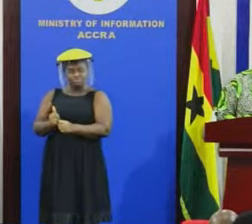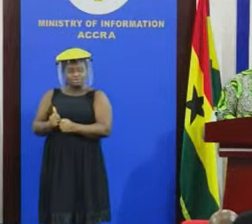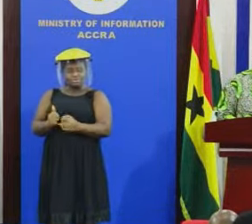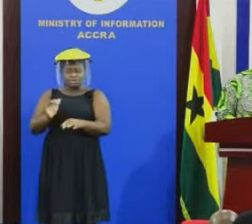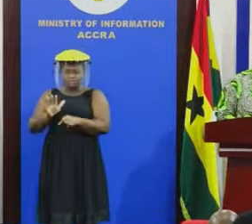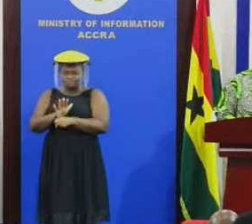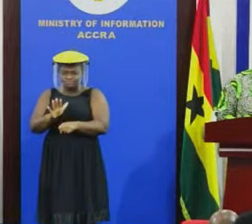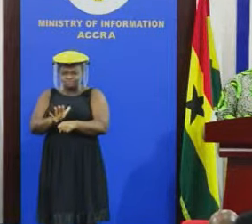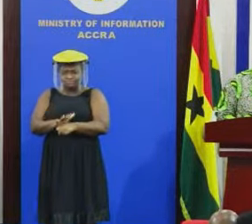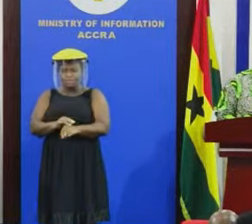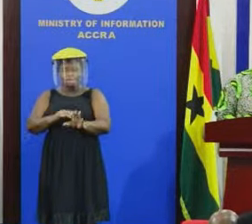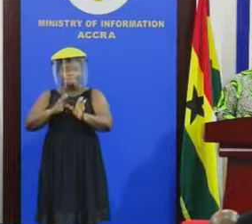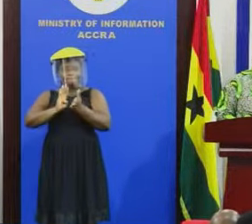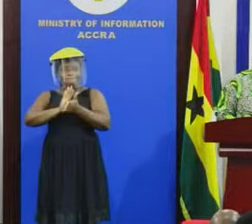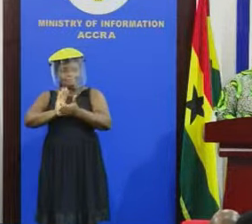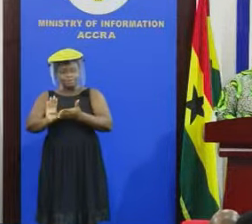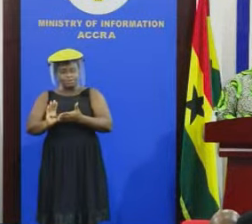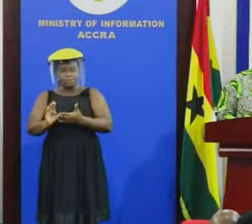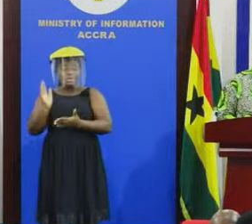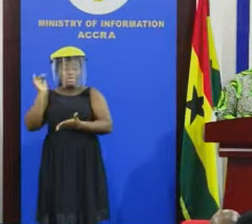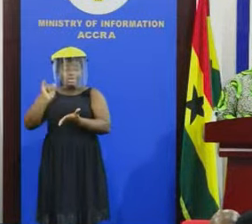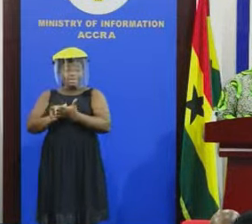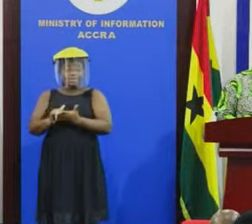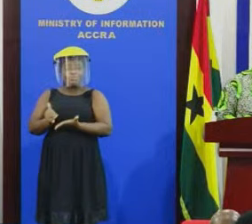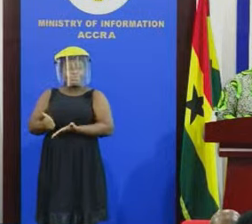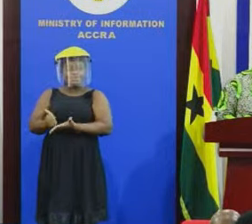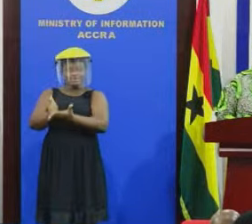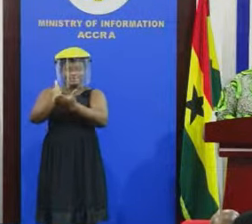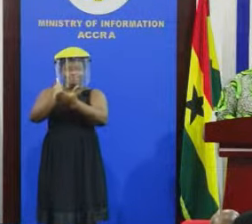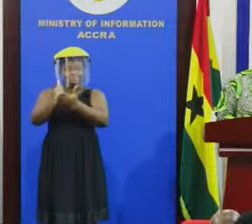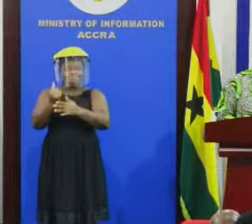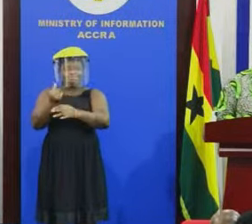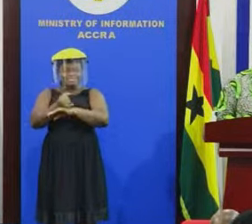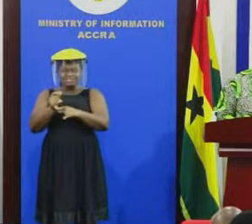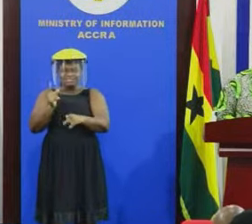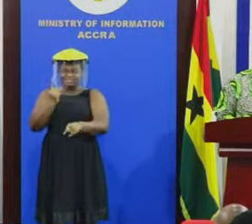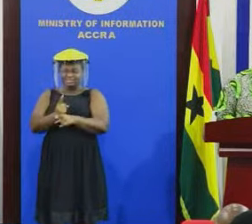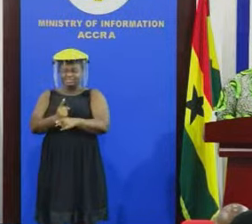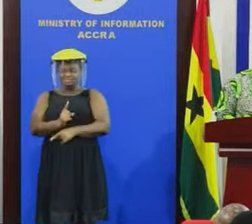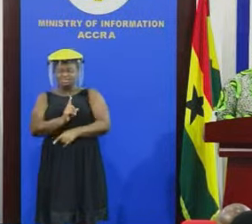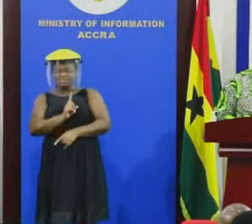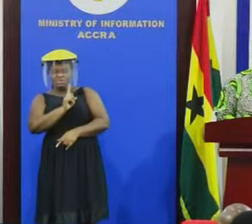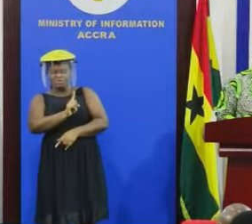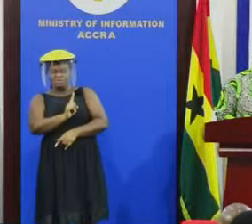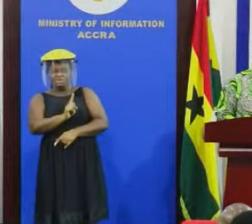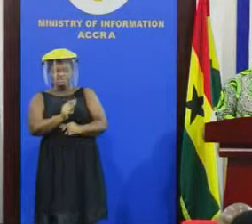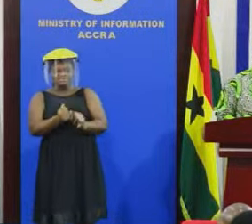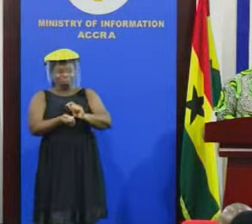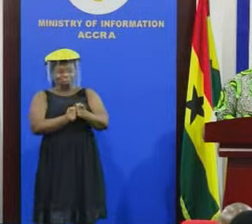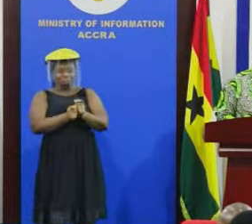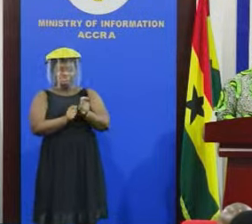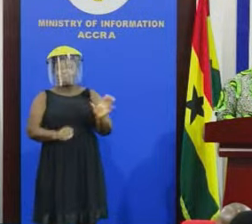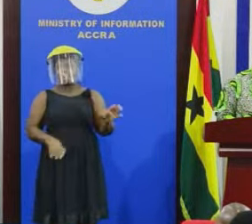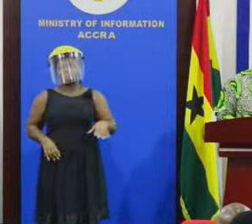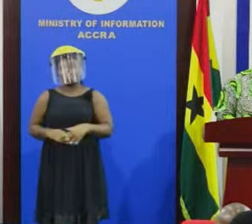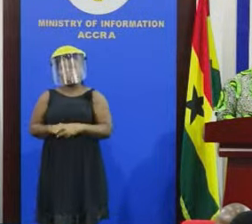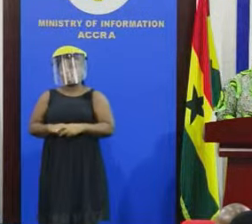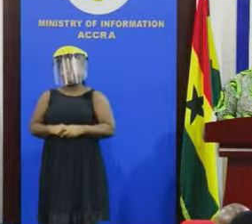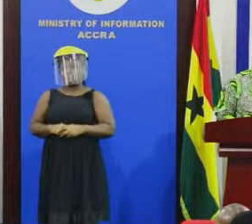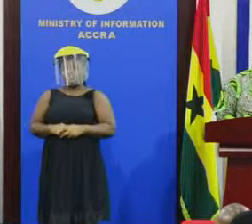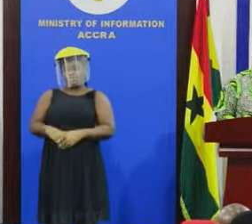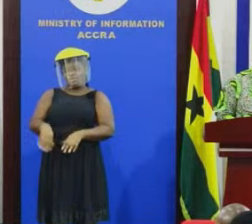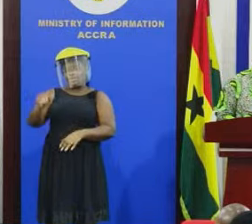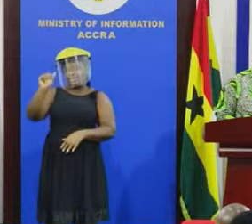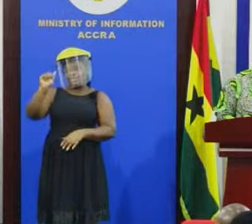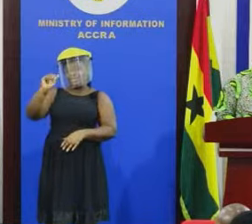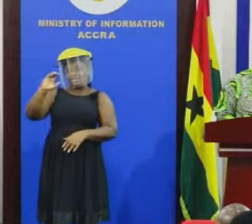comprehensive bill which we think would inure to the benefit of the industry more than just looking at the amendments to